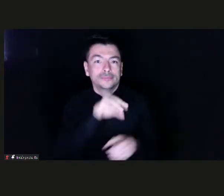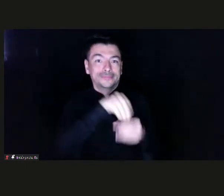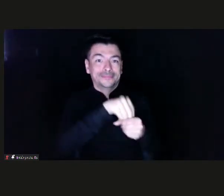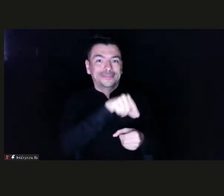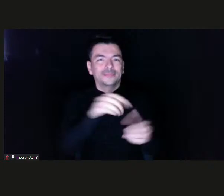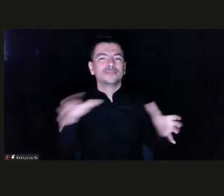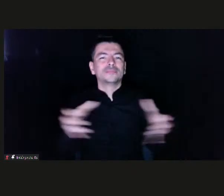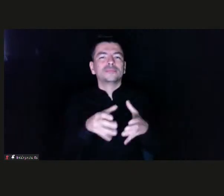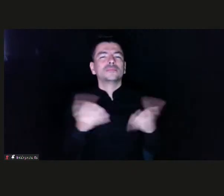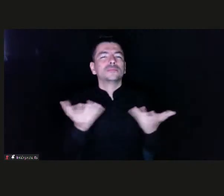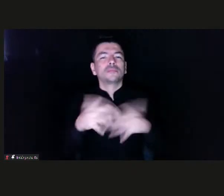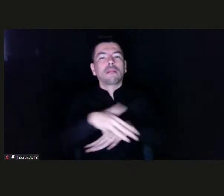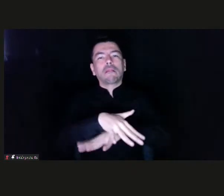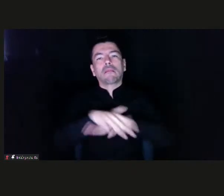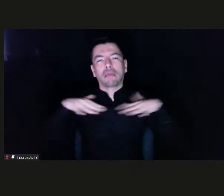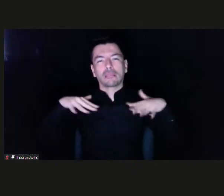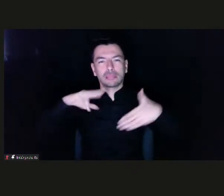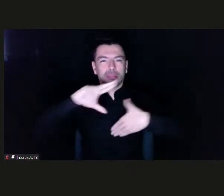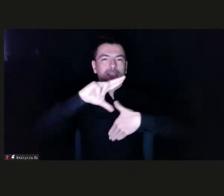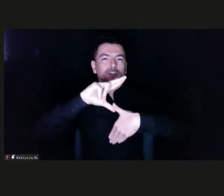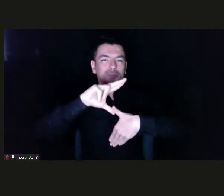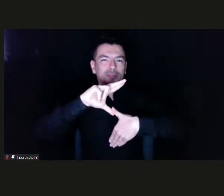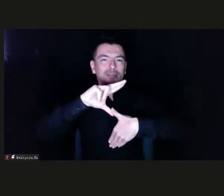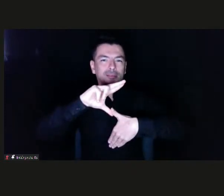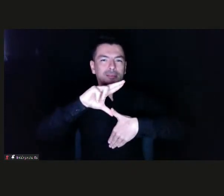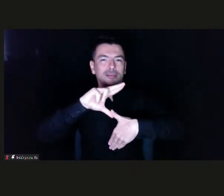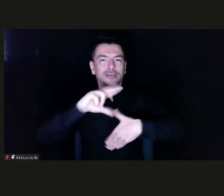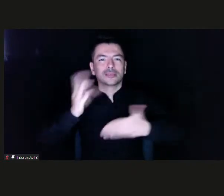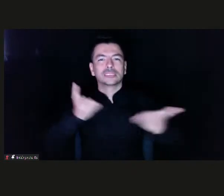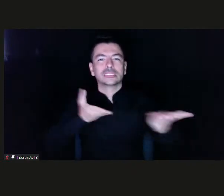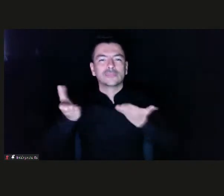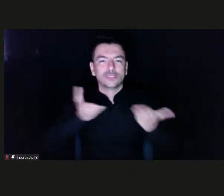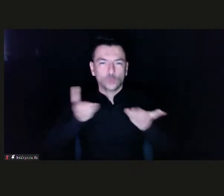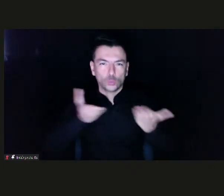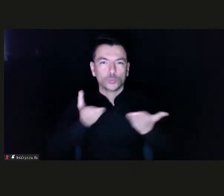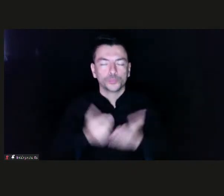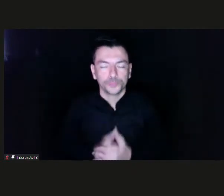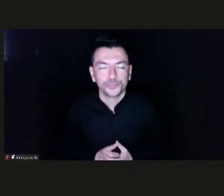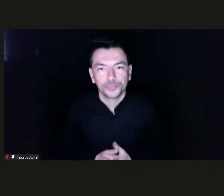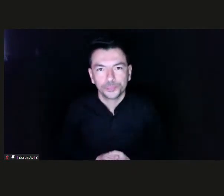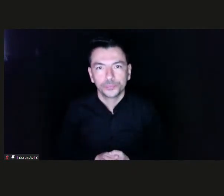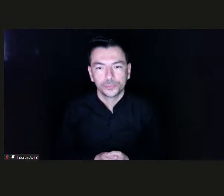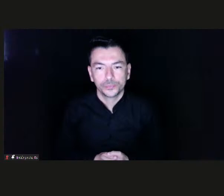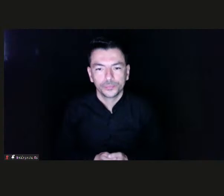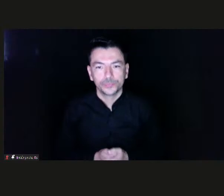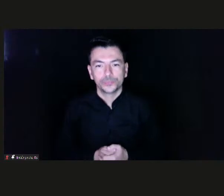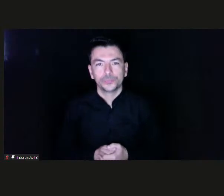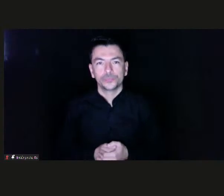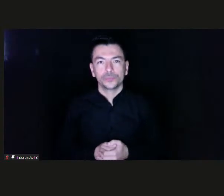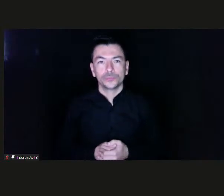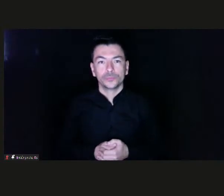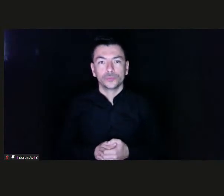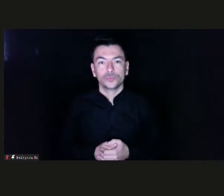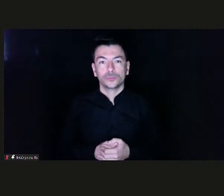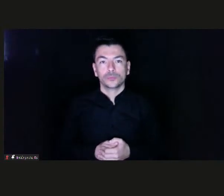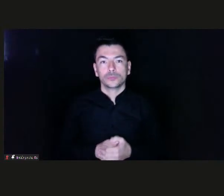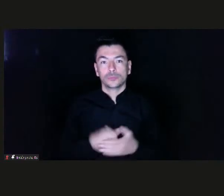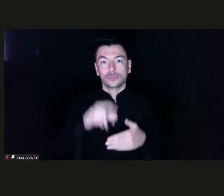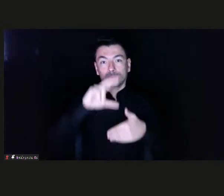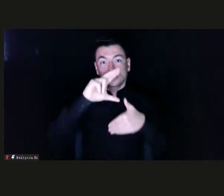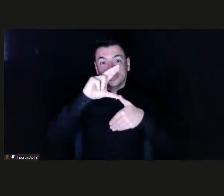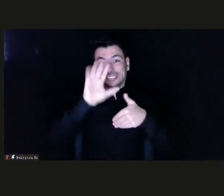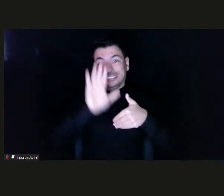Servicios, which is based at the headquarters of CEPAL, ECLAC, in Santiago de Chile. I do not want